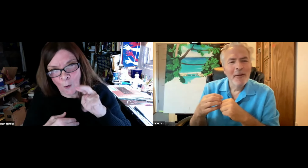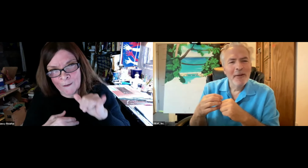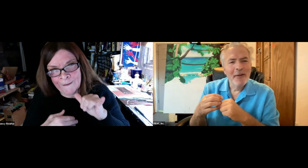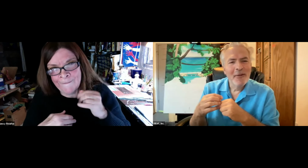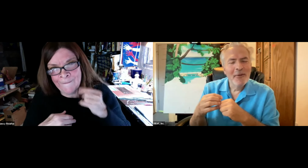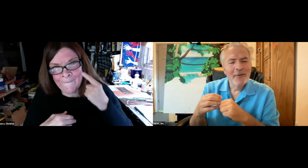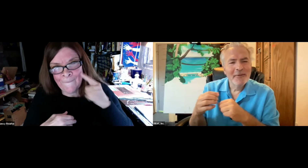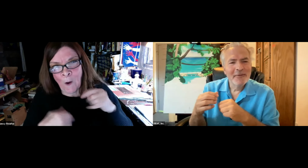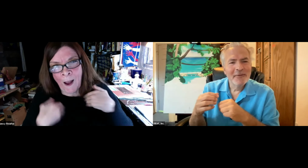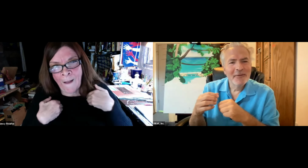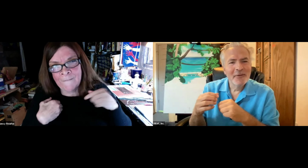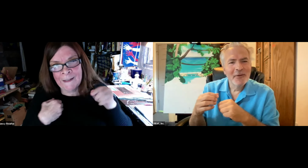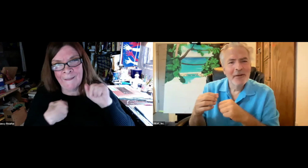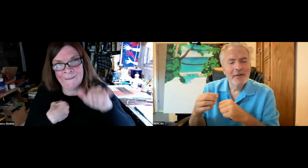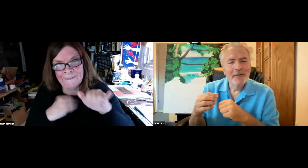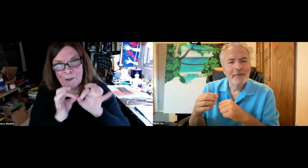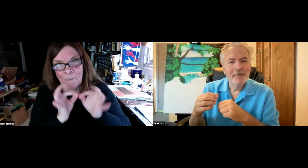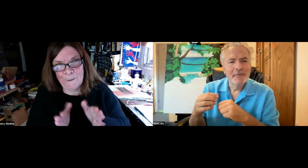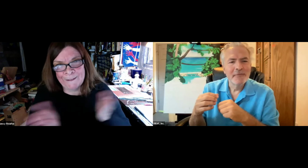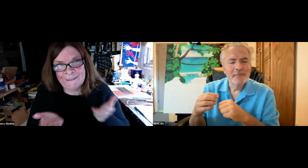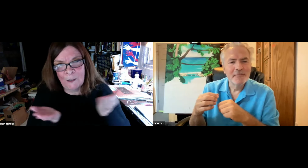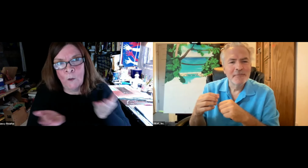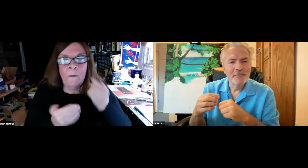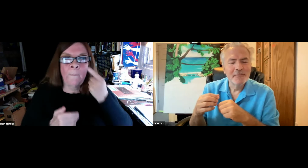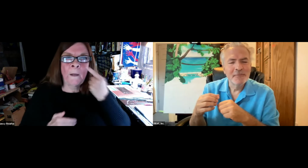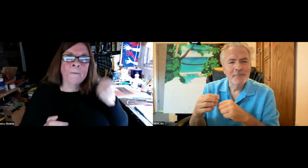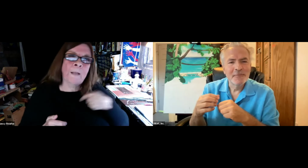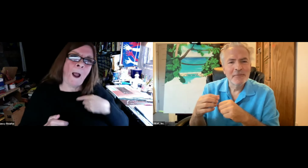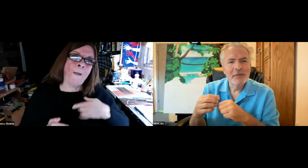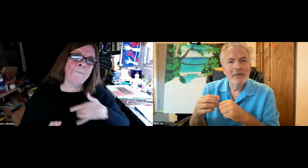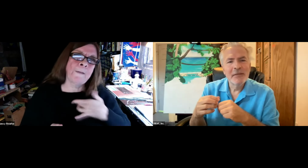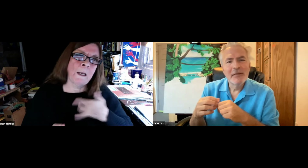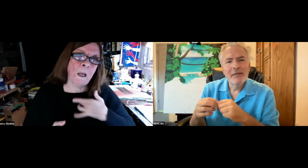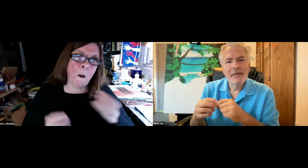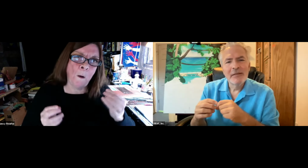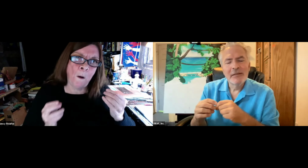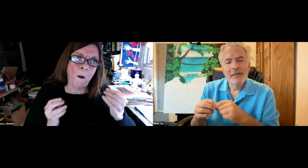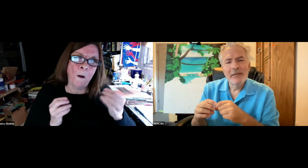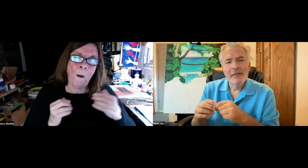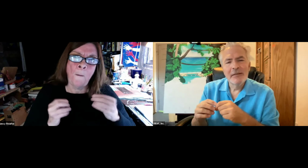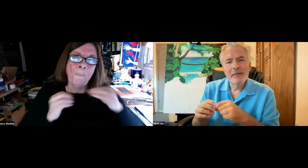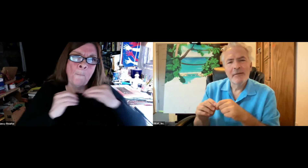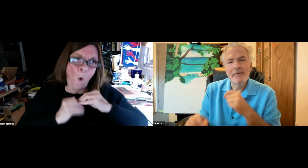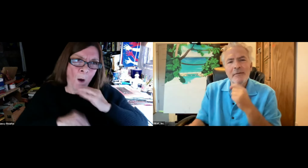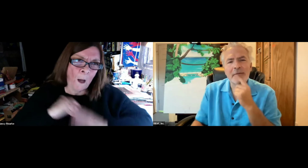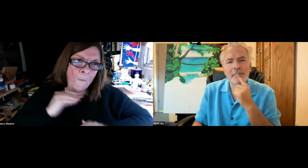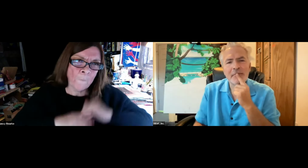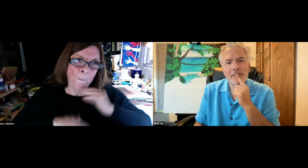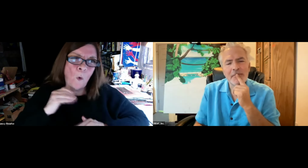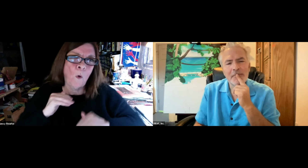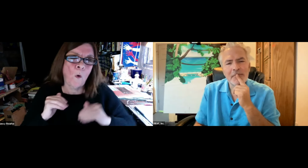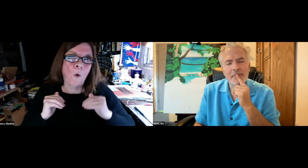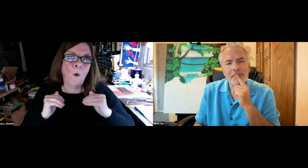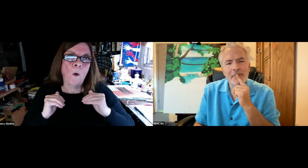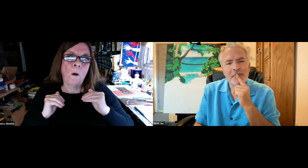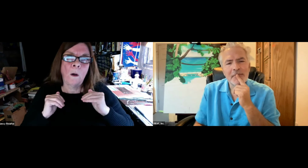today, and I'm very grateful, Tony, for you having the ability to make that happen. And to be honest,